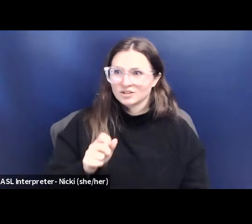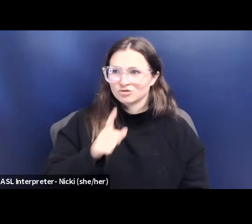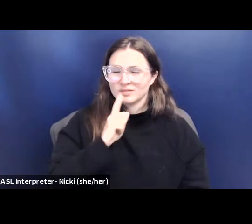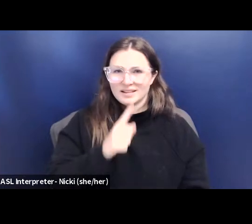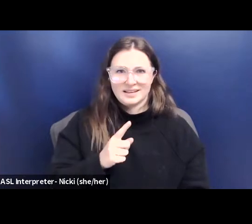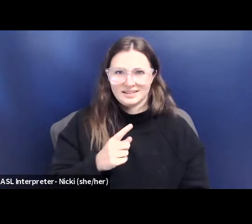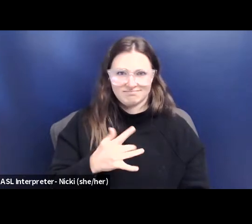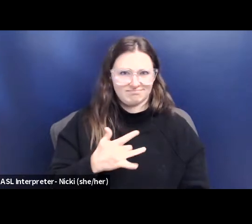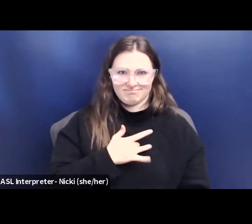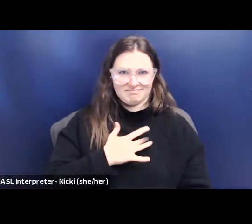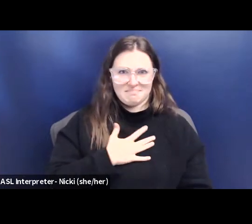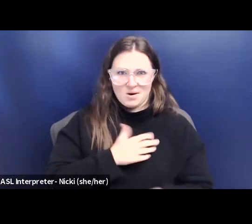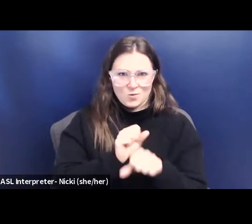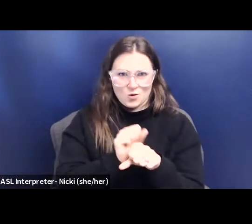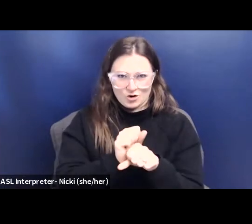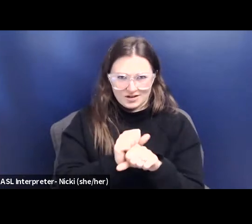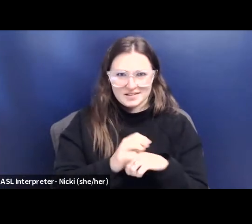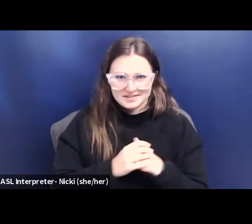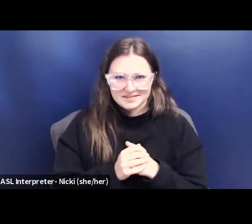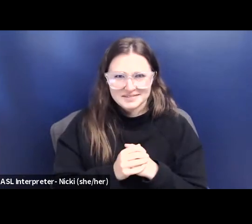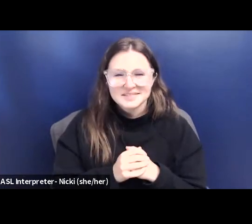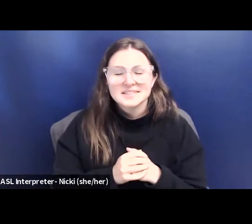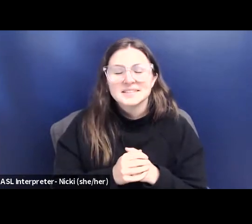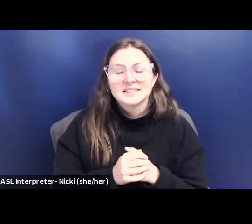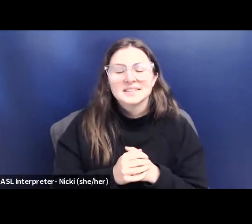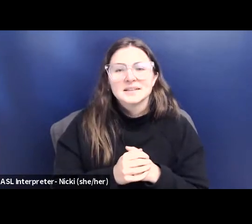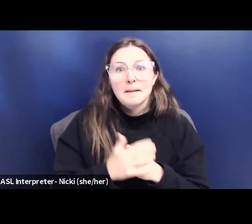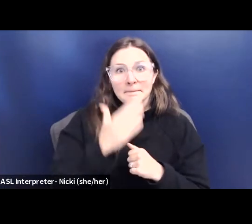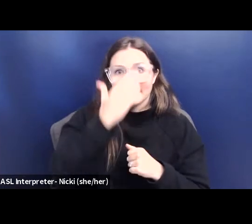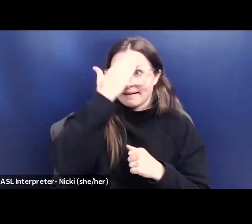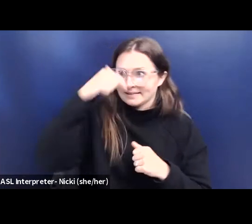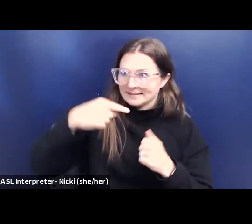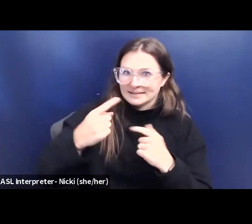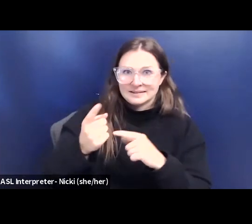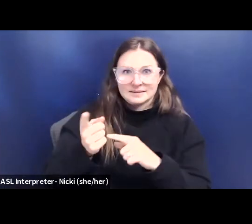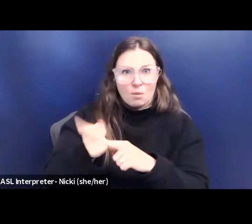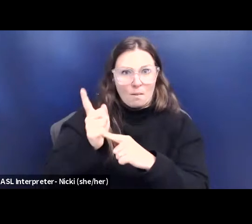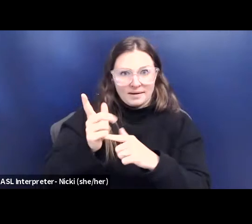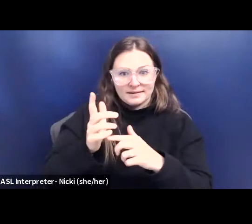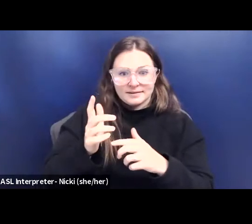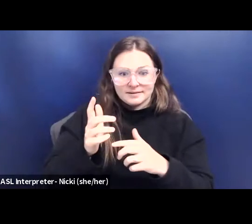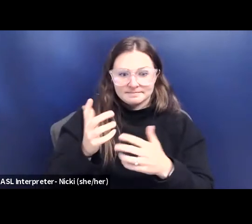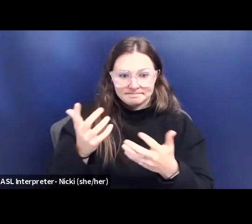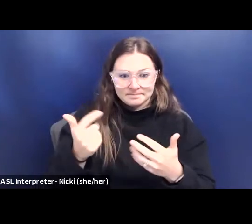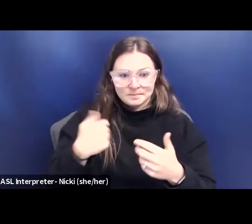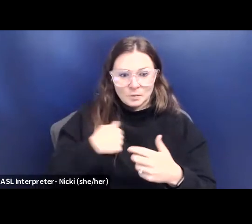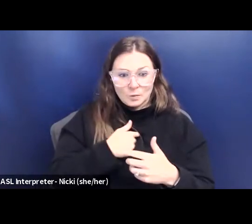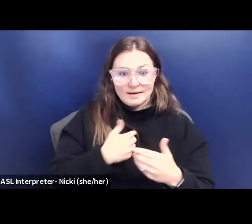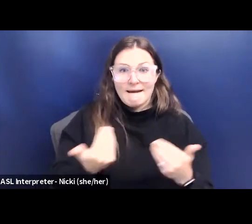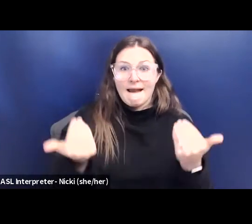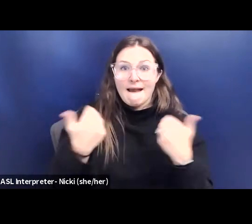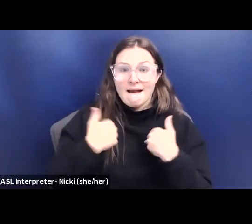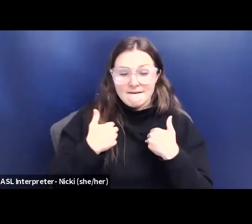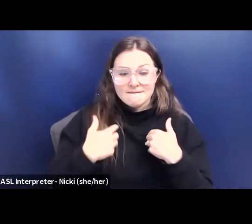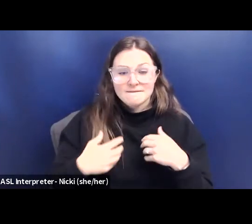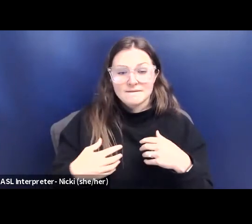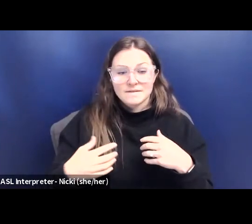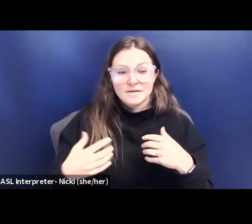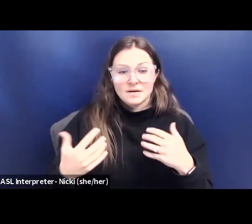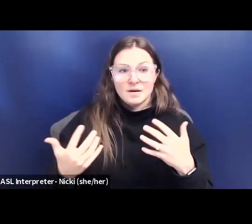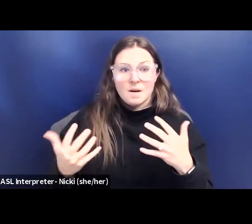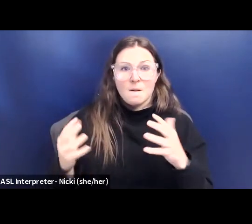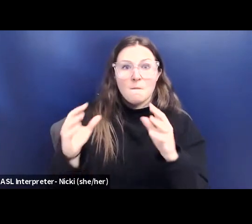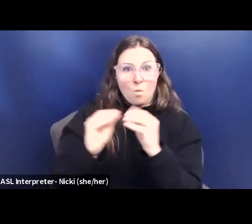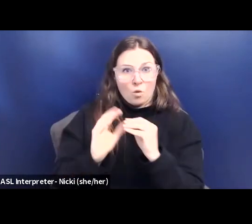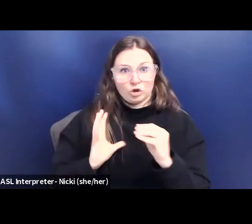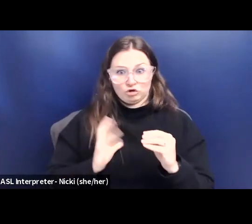with. So because we're in a moment where we actually have more trans-led organizations